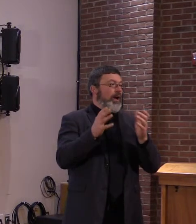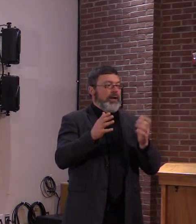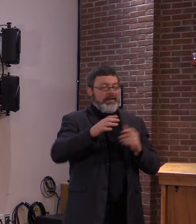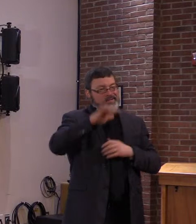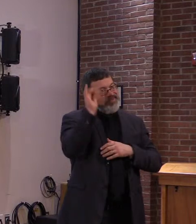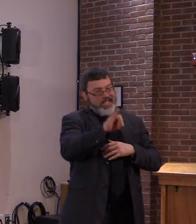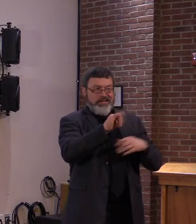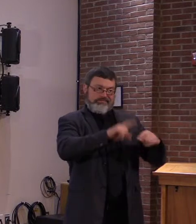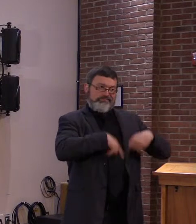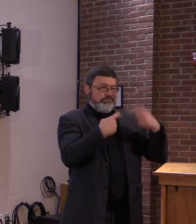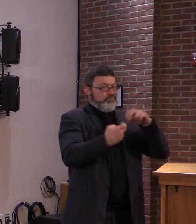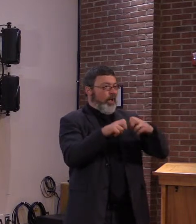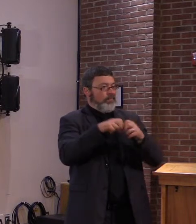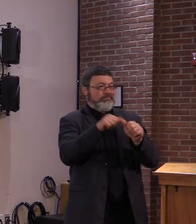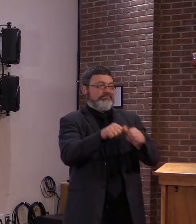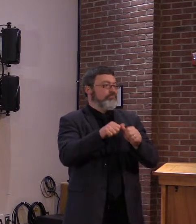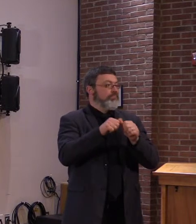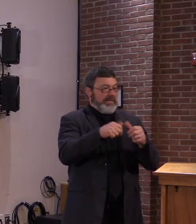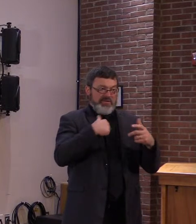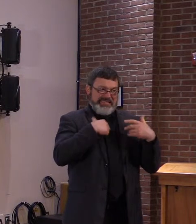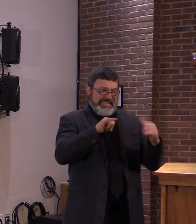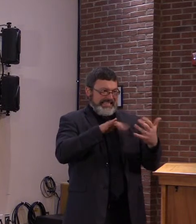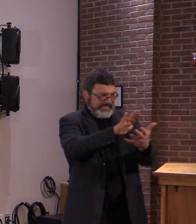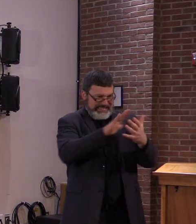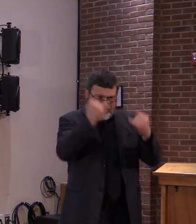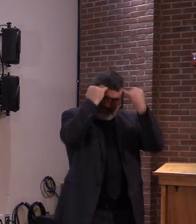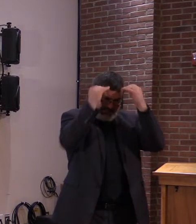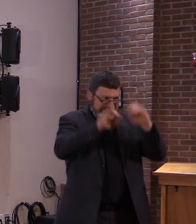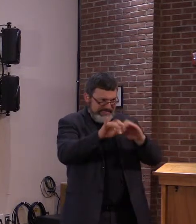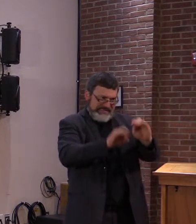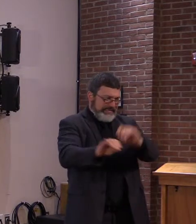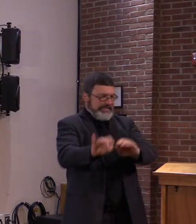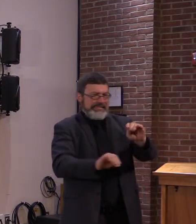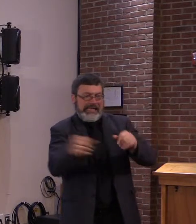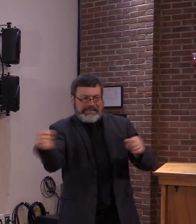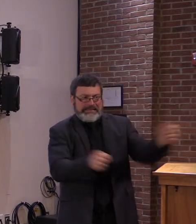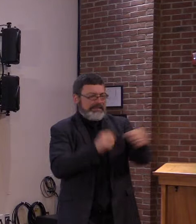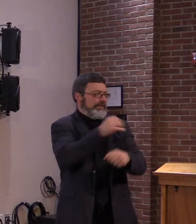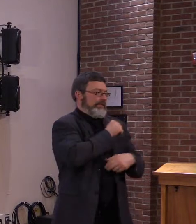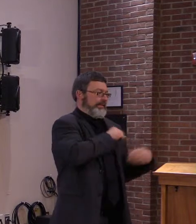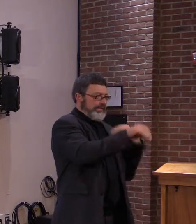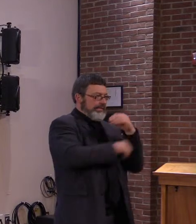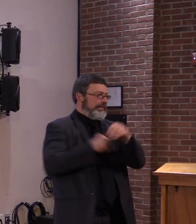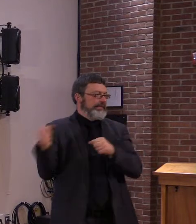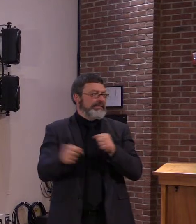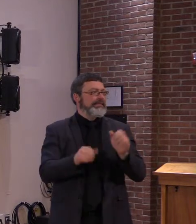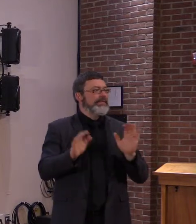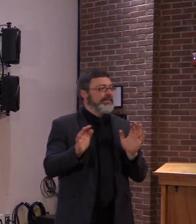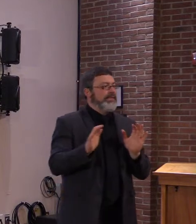time moves on. But and we can get that to you. But I don't believe that's correct.